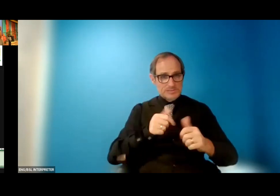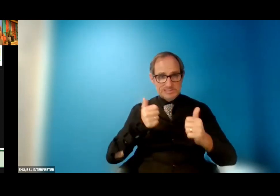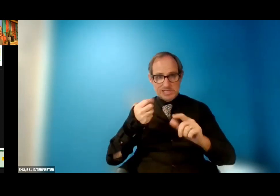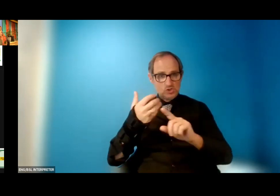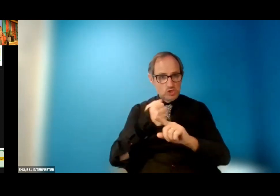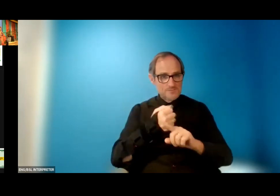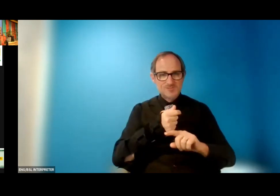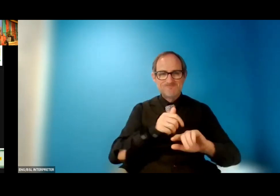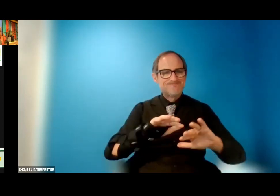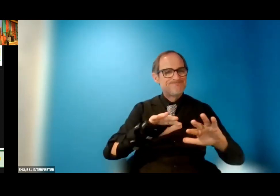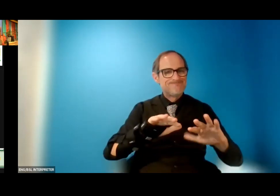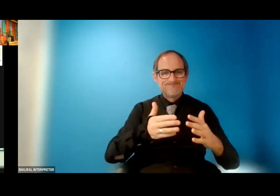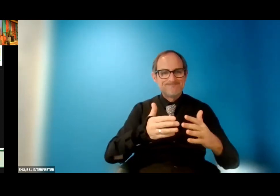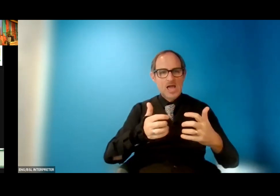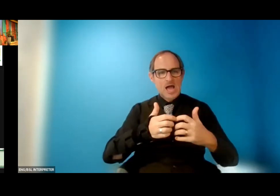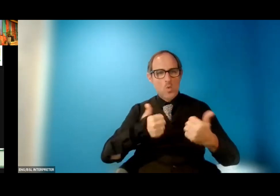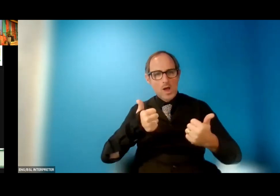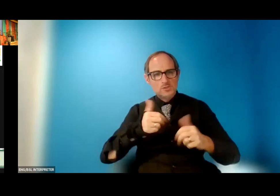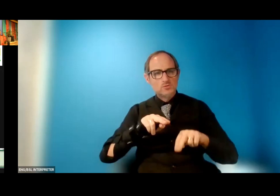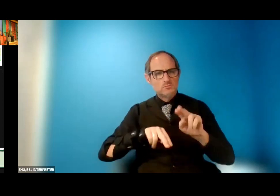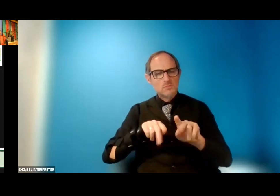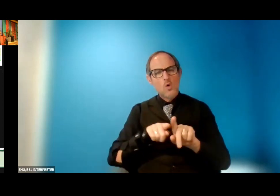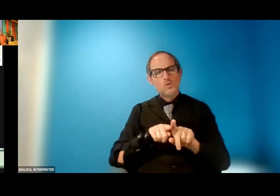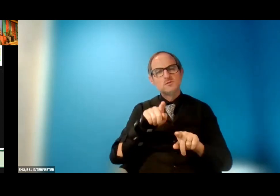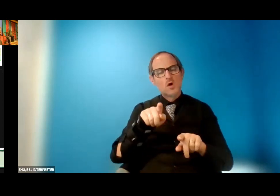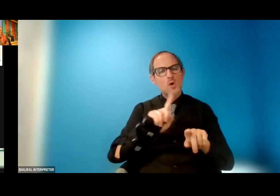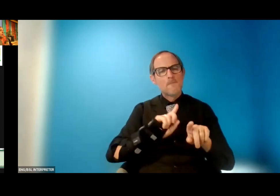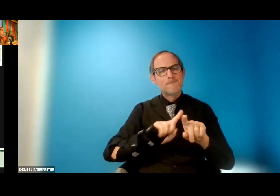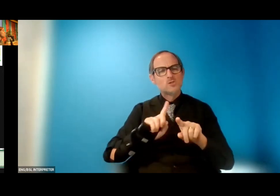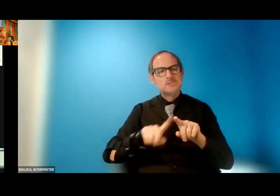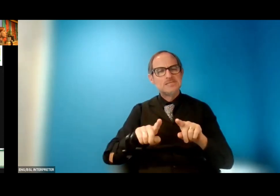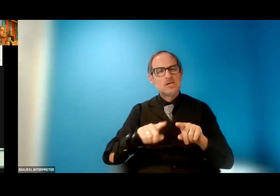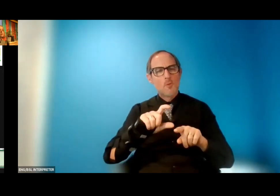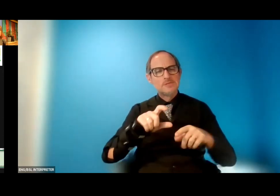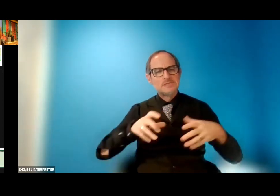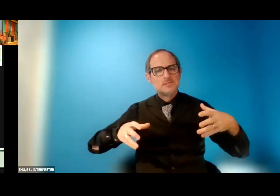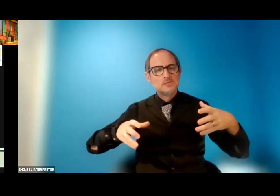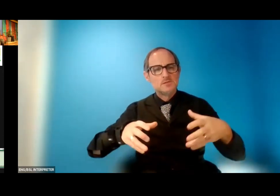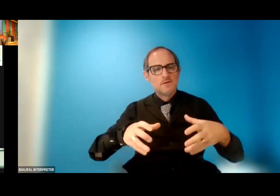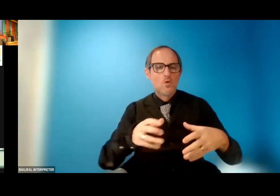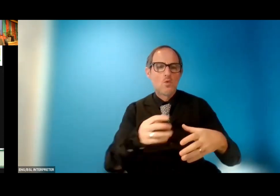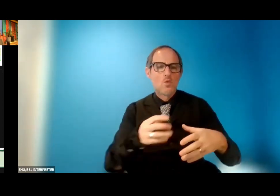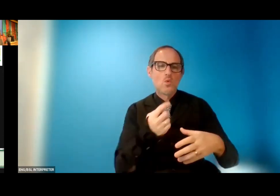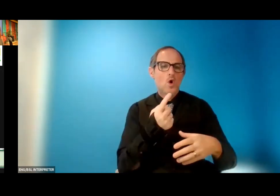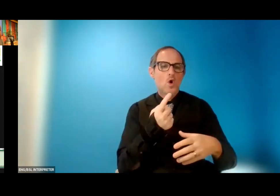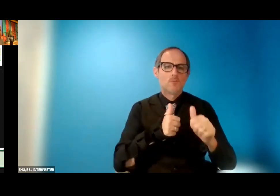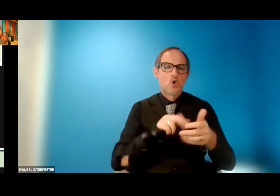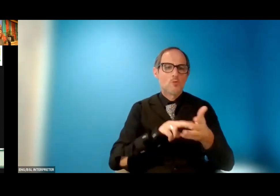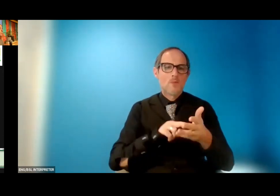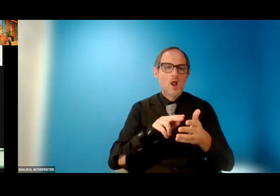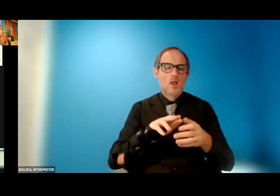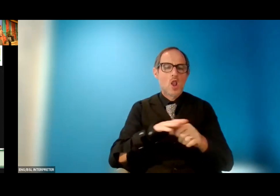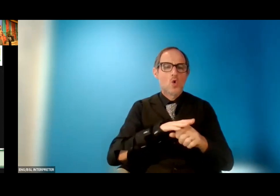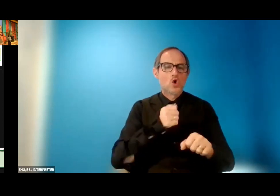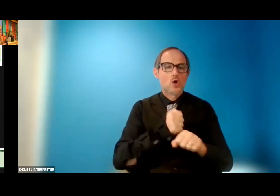it can be used as well as a multi-stakeholder compass for action in a place. So not just by one organization or local government, but how can